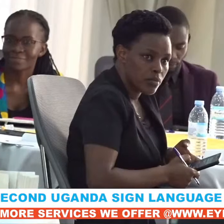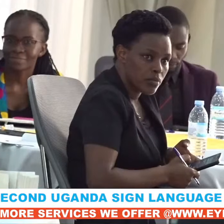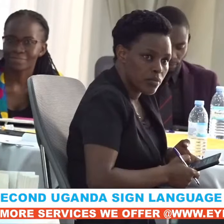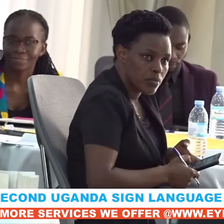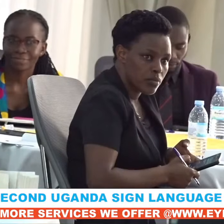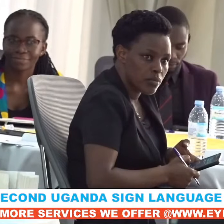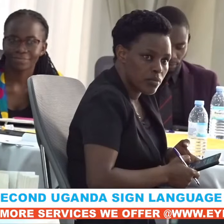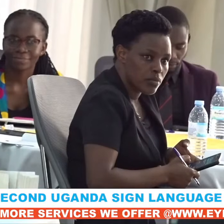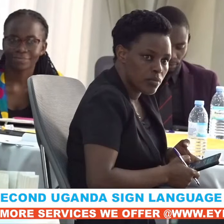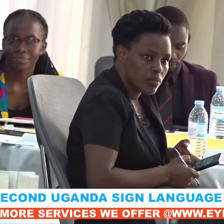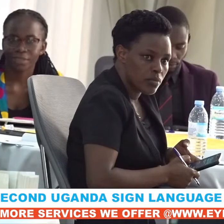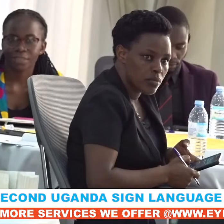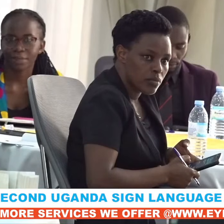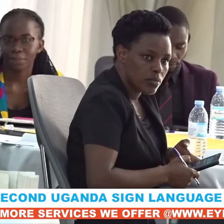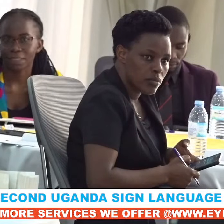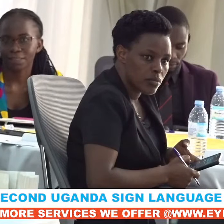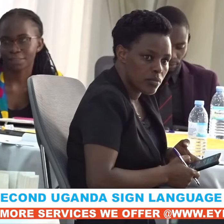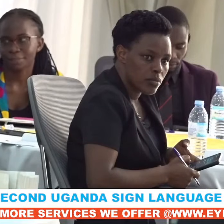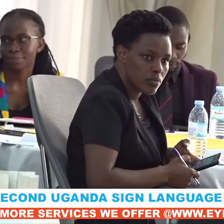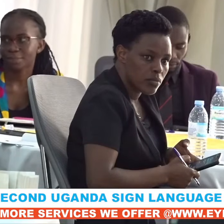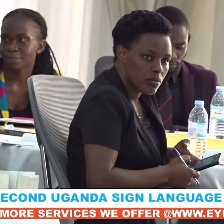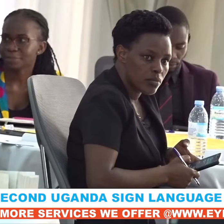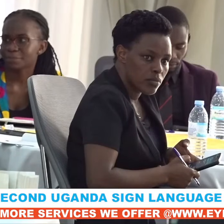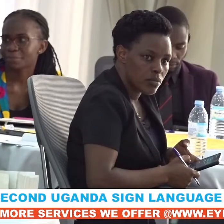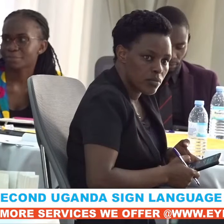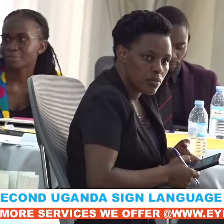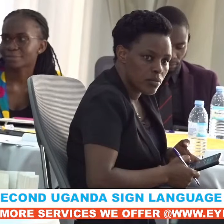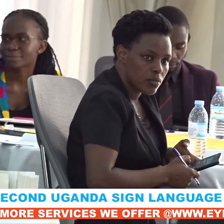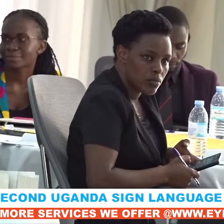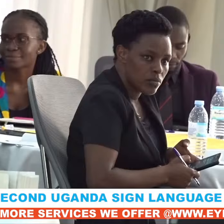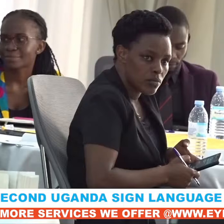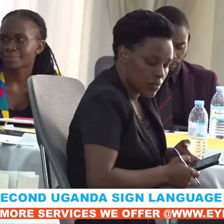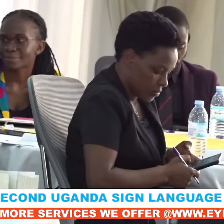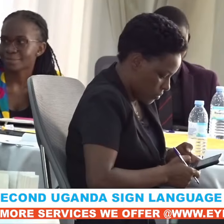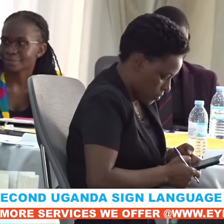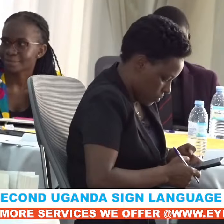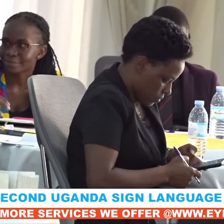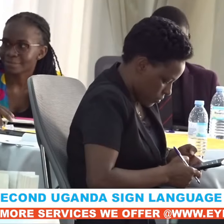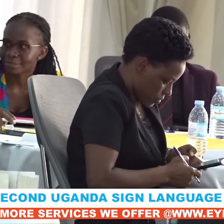and it causes a disability to you.